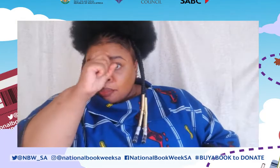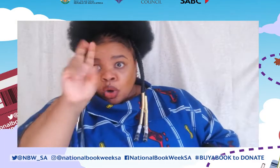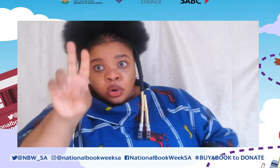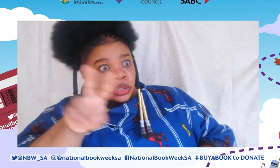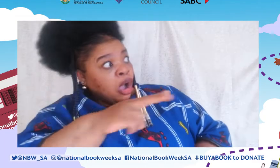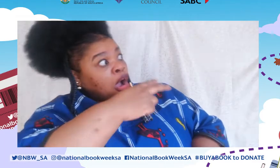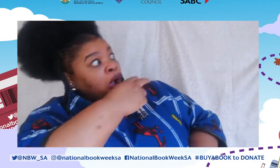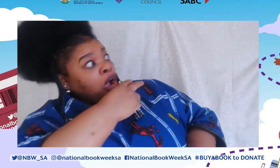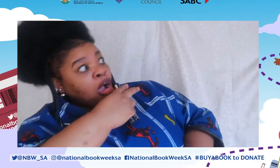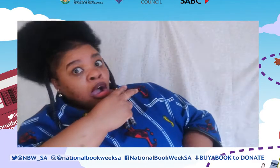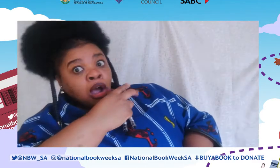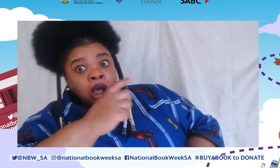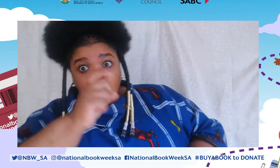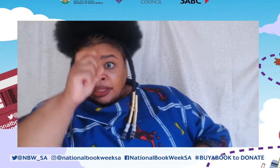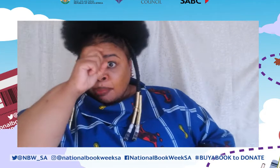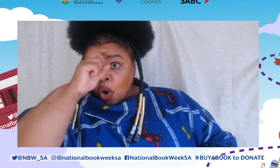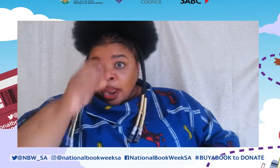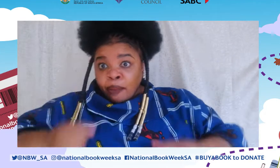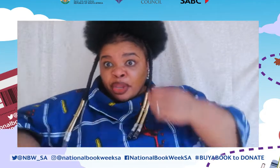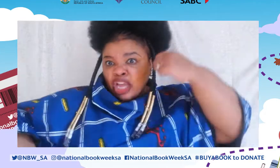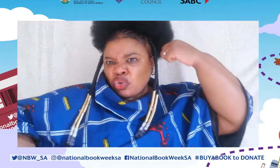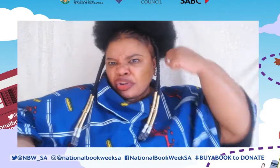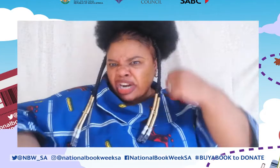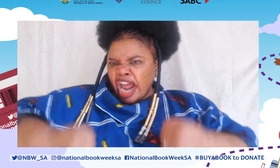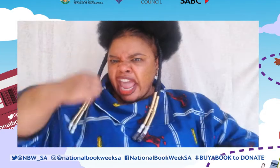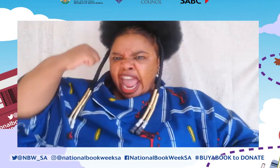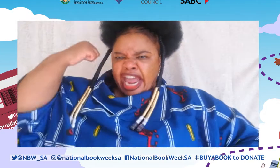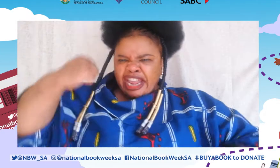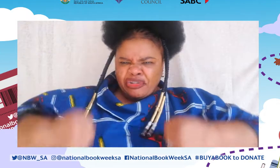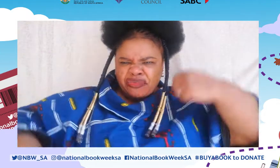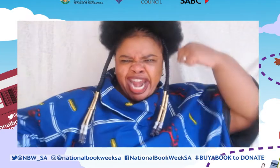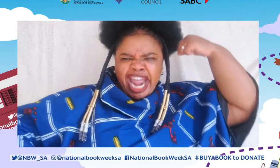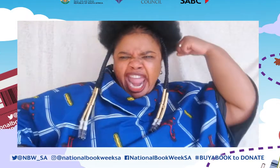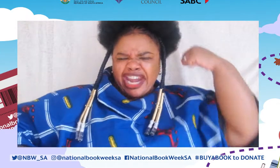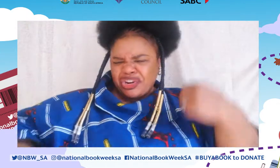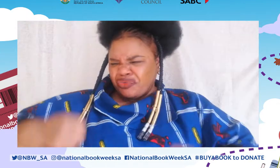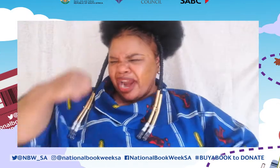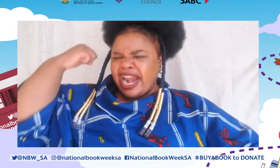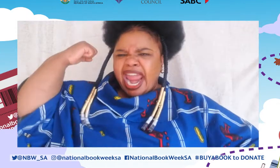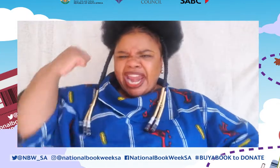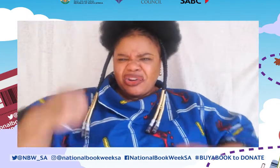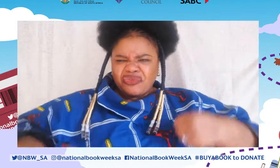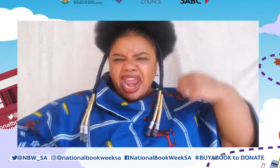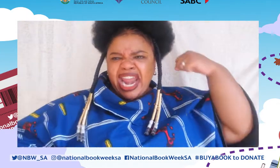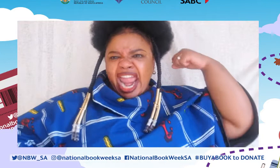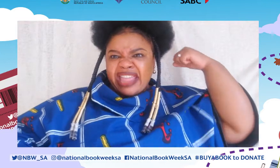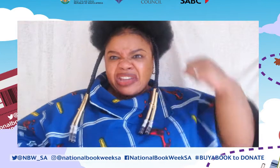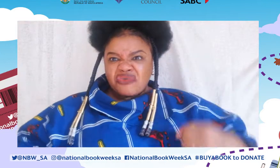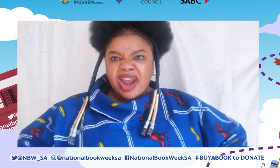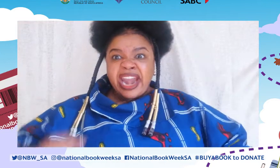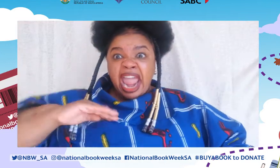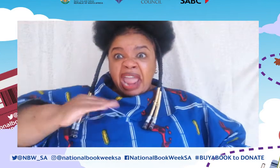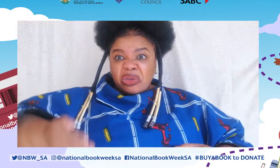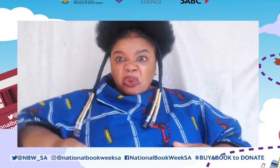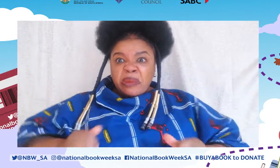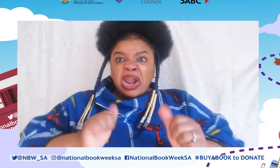And the boy looked, the boy began to run, and he ran, and he ran, and he ran, and they